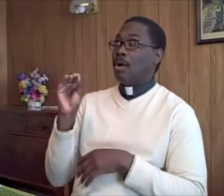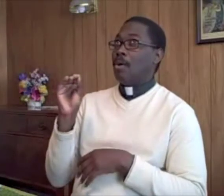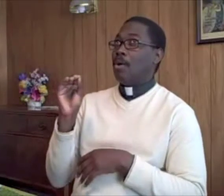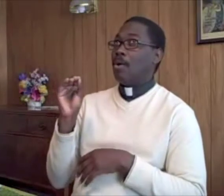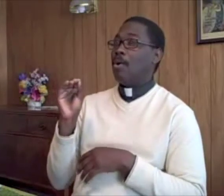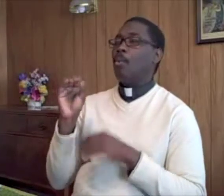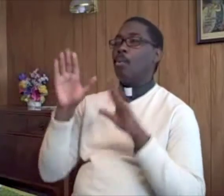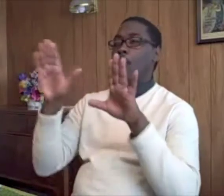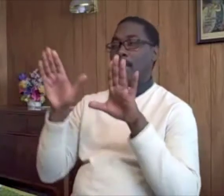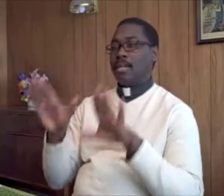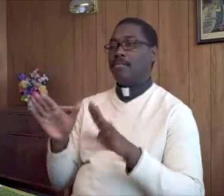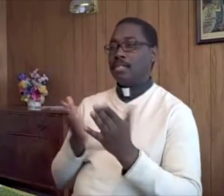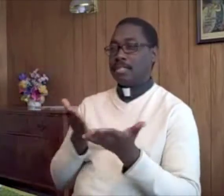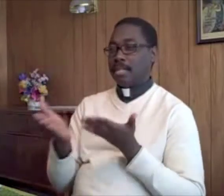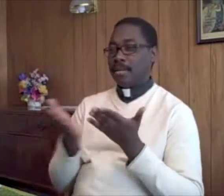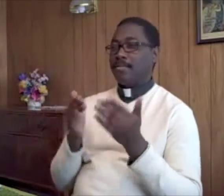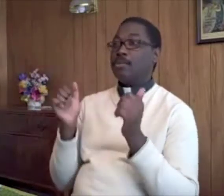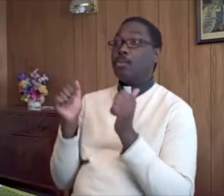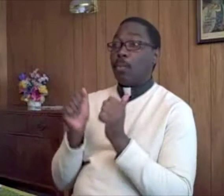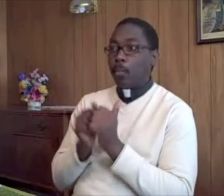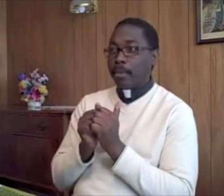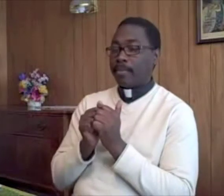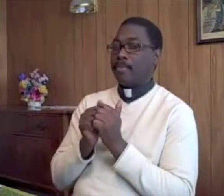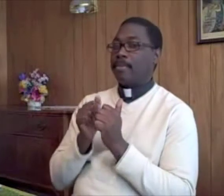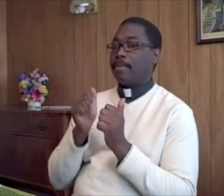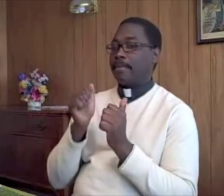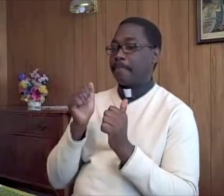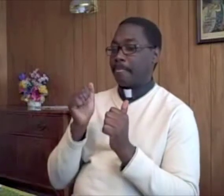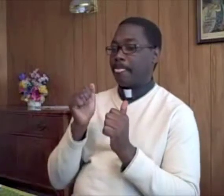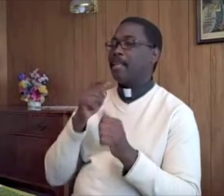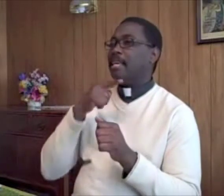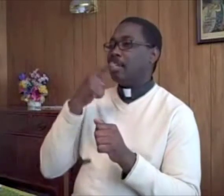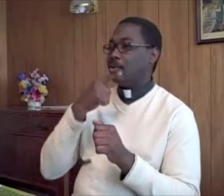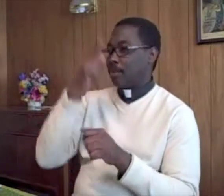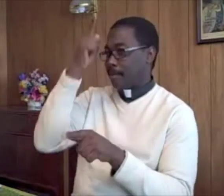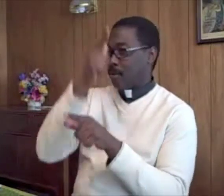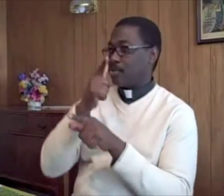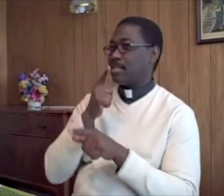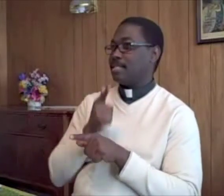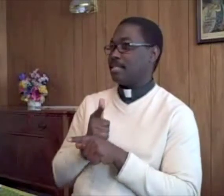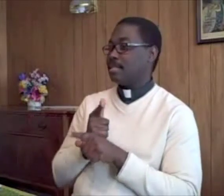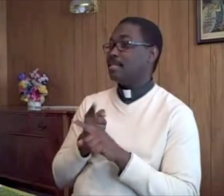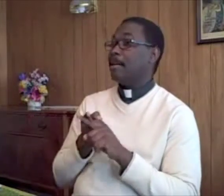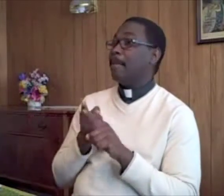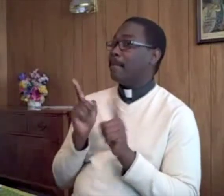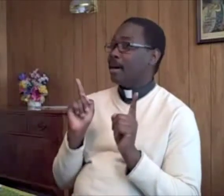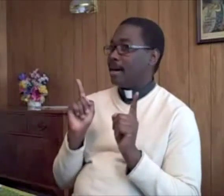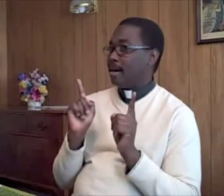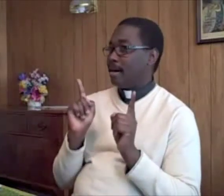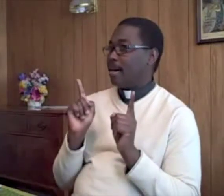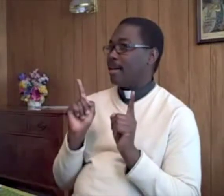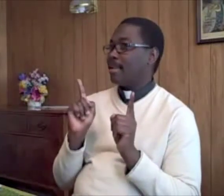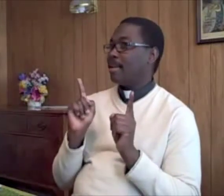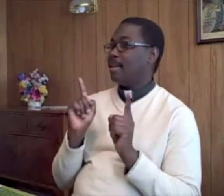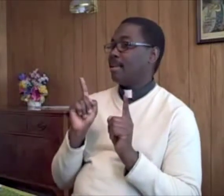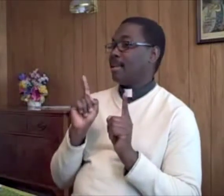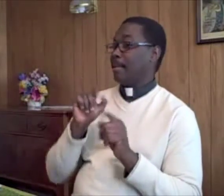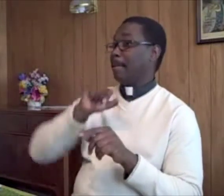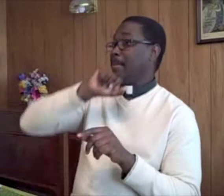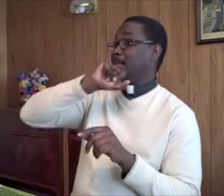And it's wonderful to have services with hearing brothers and sisters. It really is. But the bishop's very clear